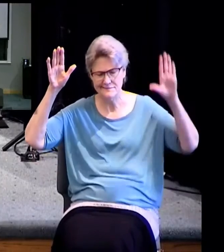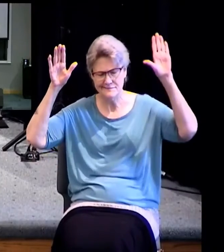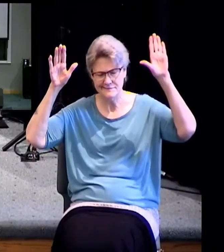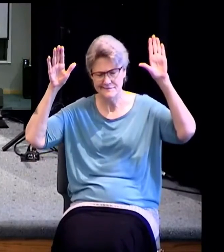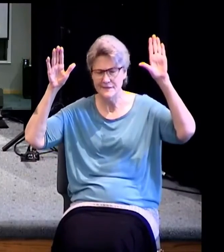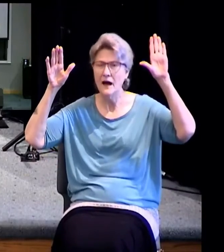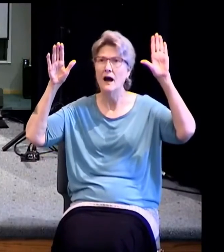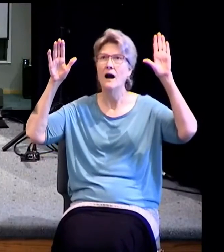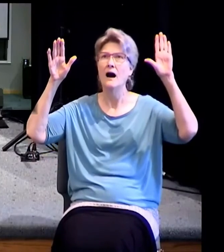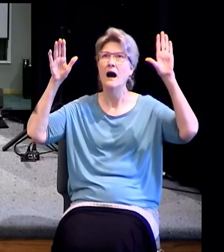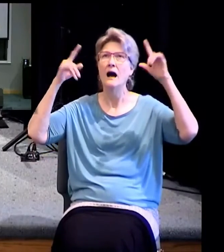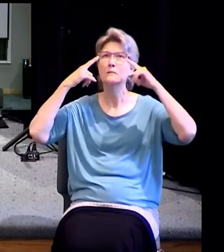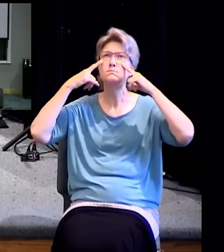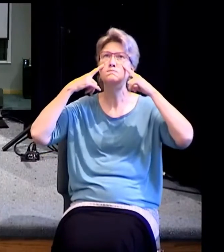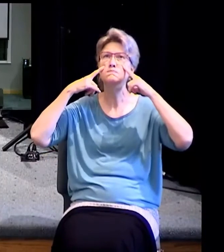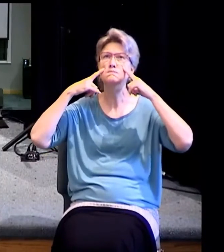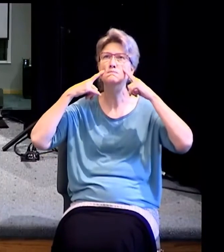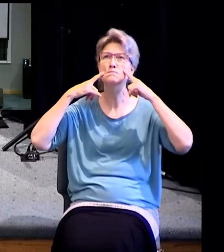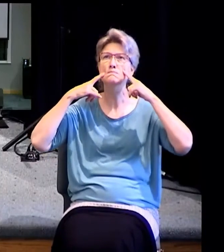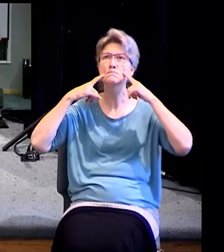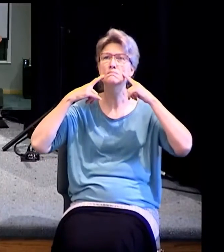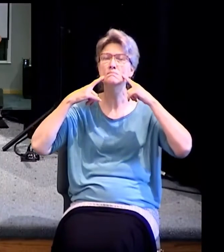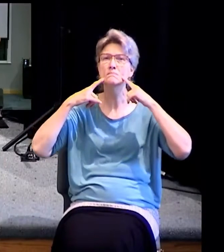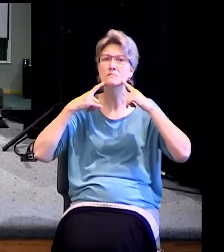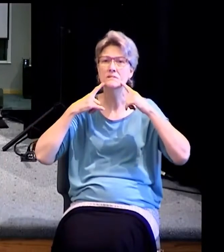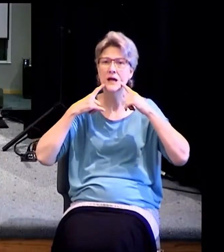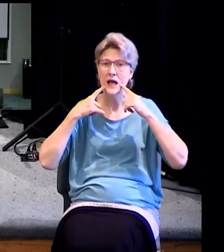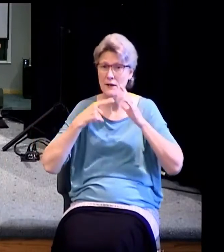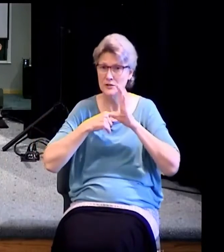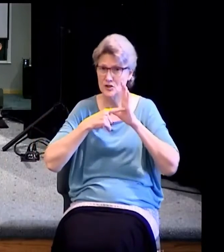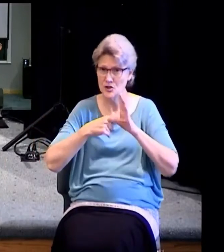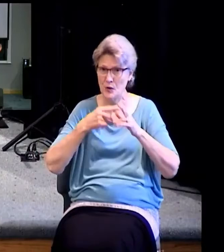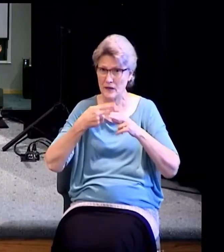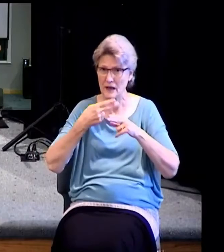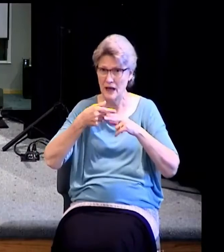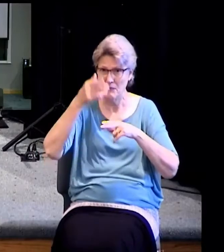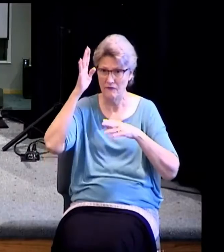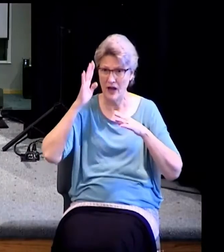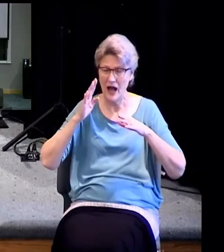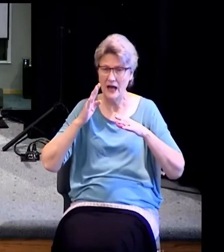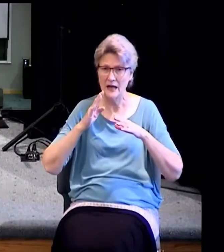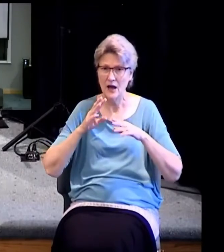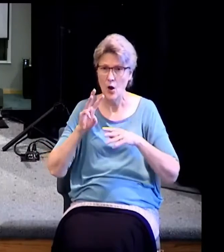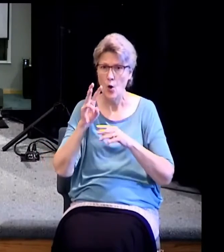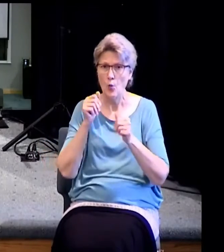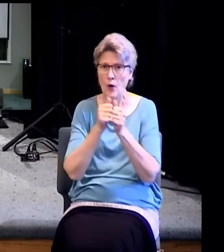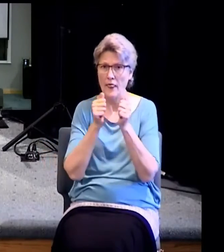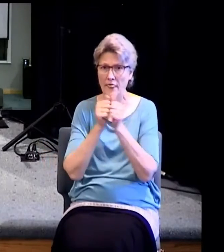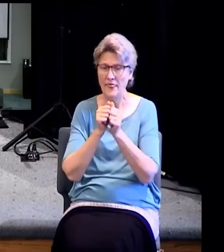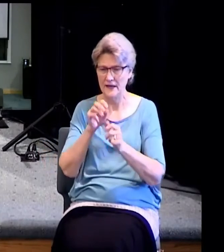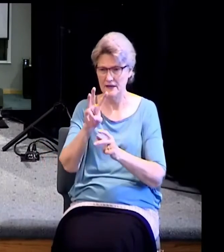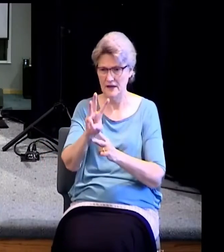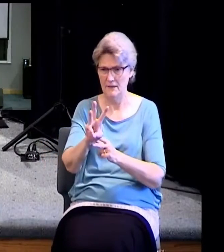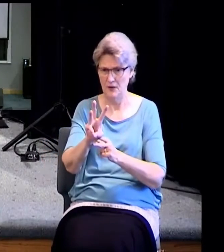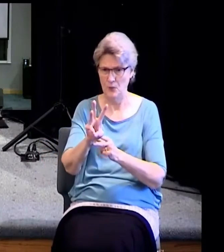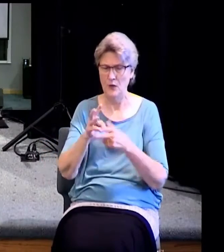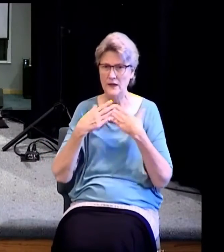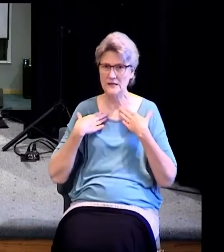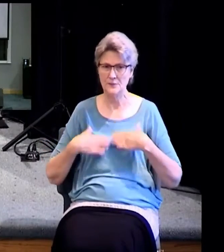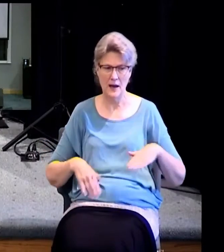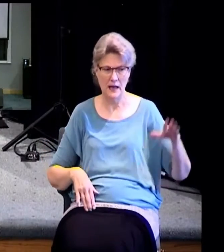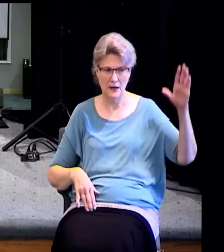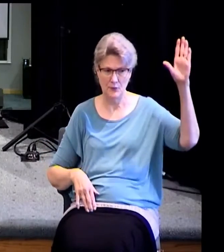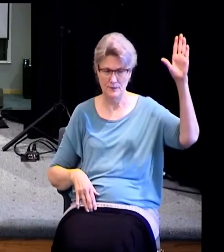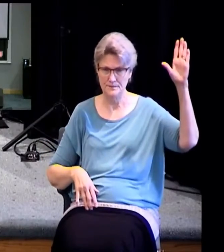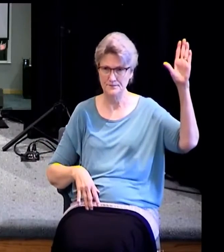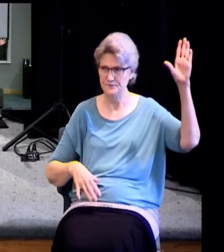name of Almighty God in his life. He didn't even know what was going on, but he started to weep and cry. That's what happened to